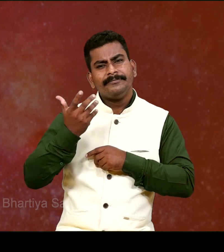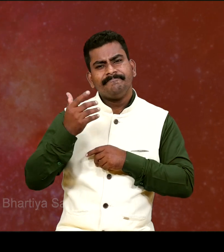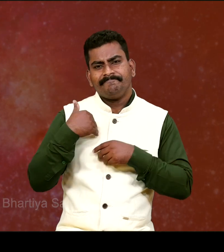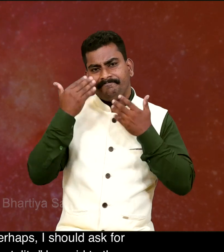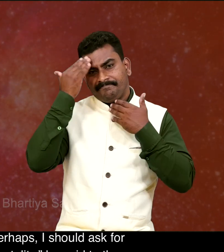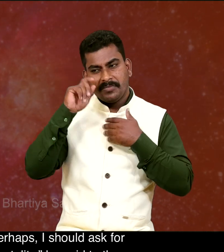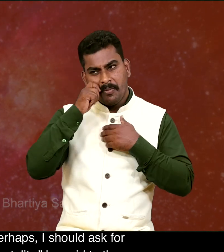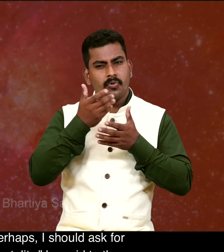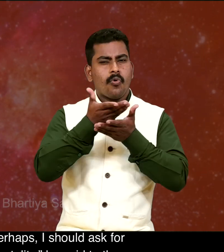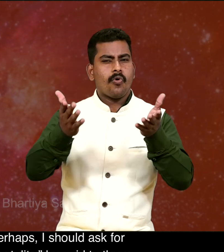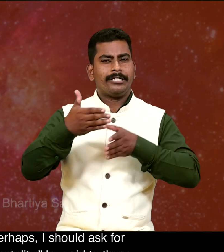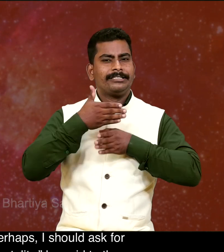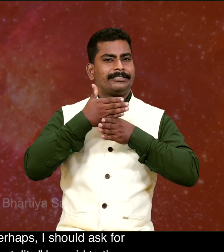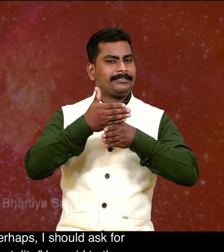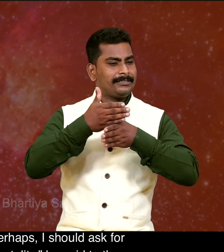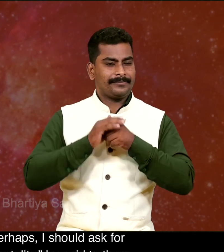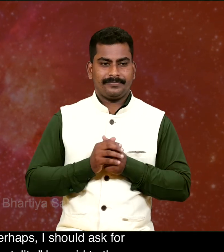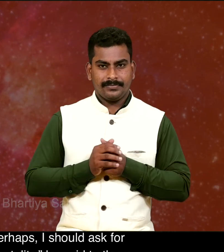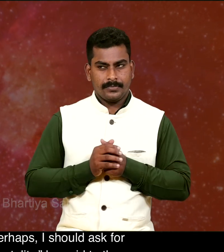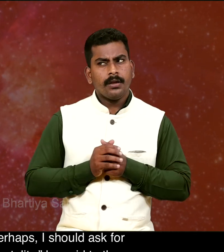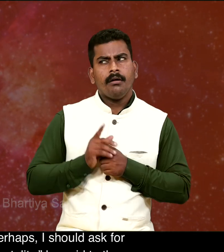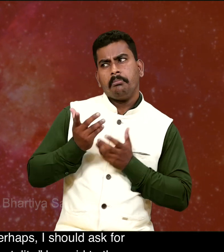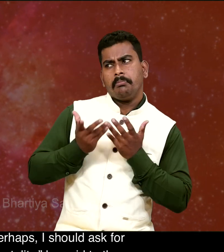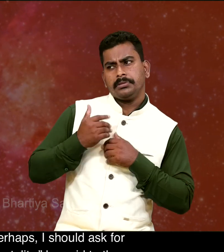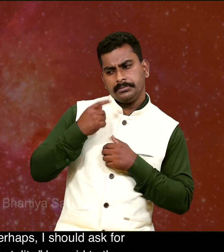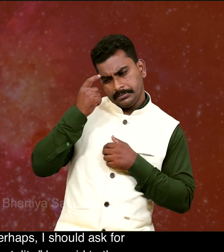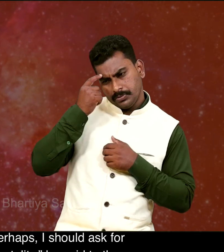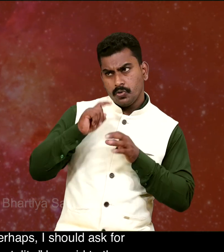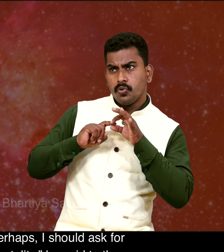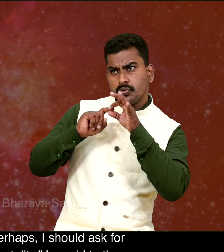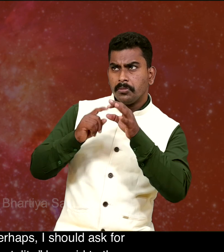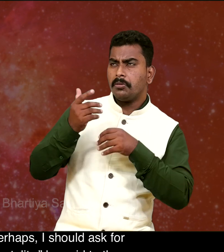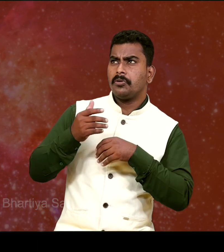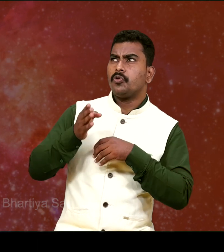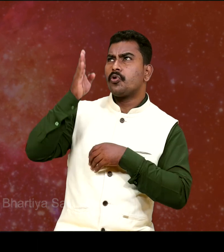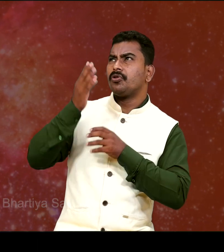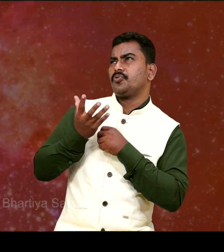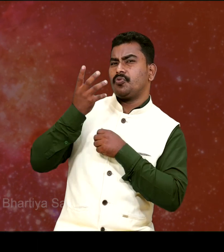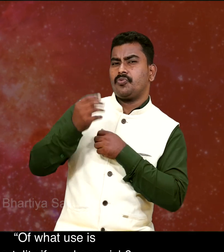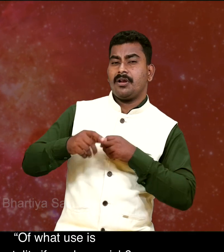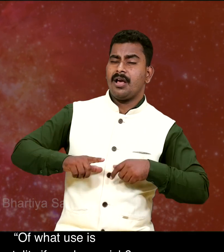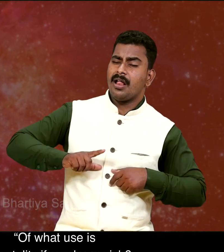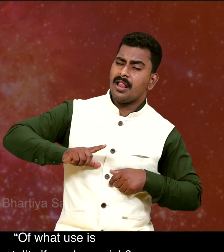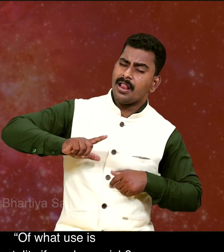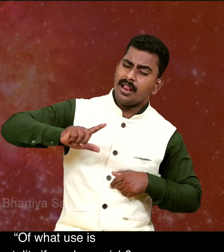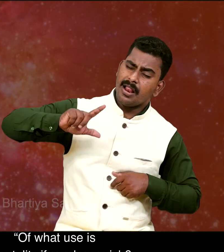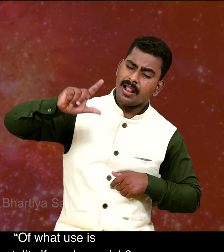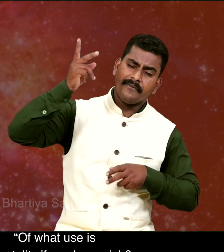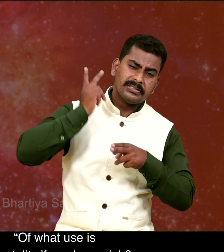"Perhaps I should ask for immortality," he said to them. "Of what use is immortality if you